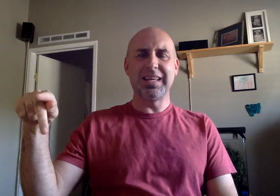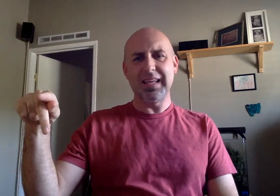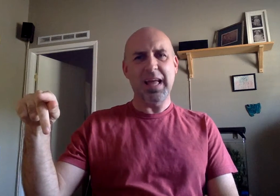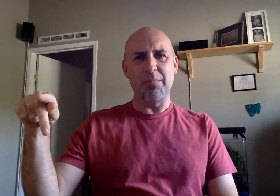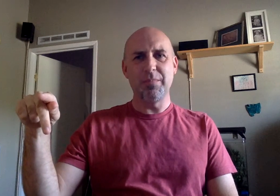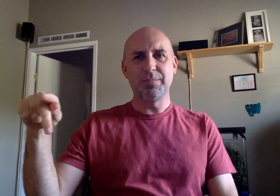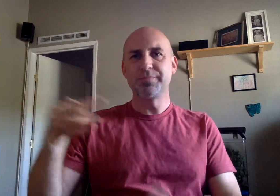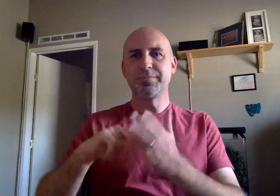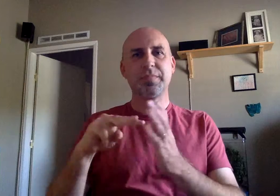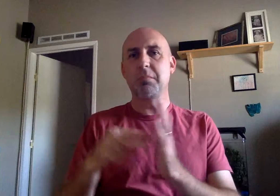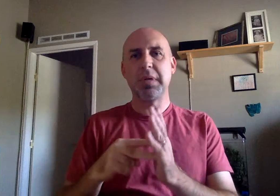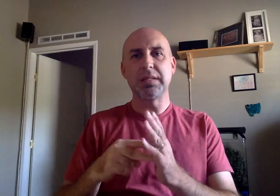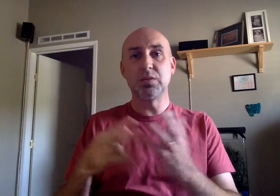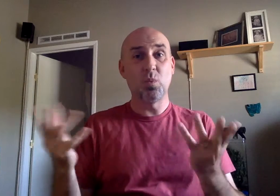"Giddy up."